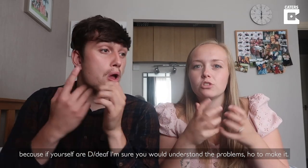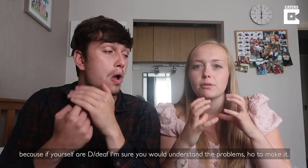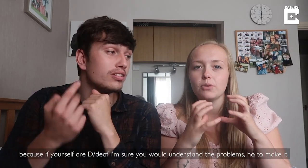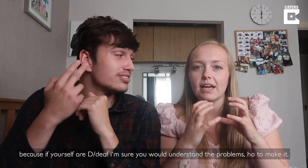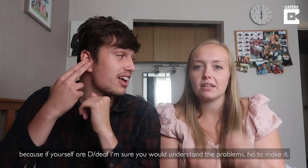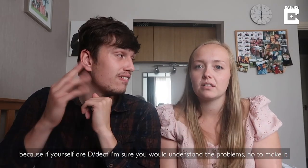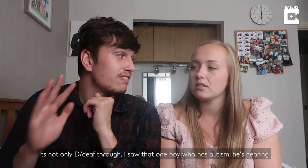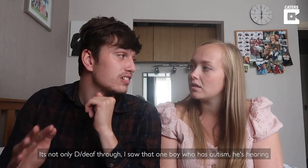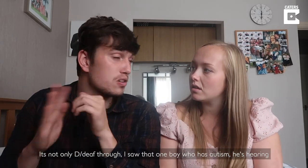to communicate.